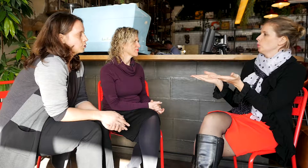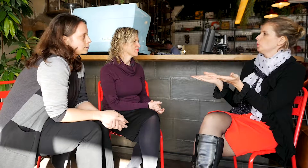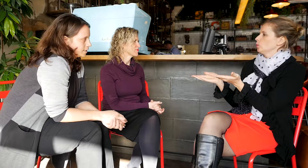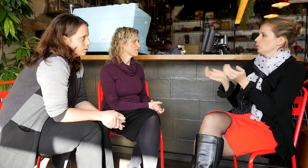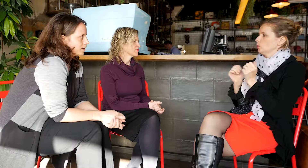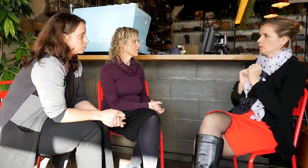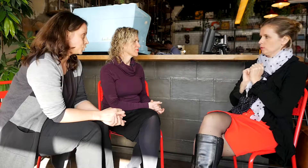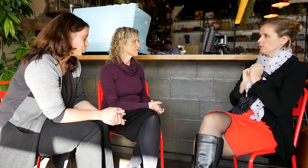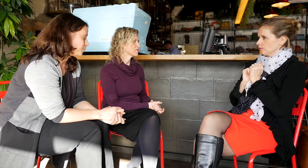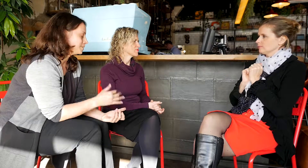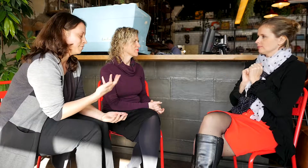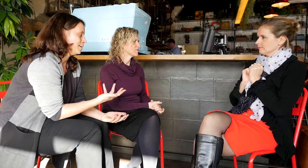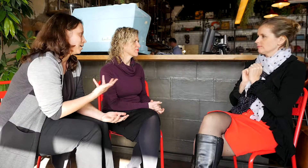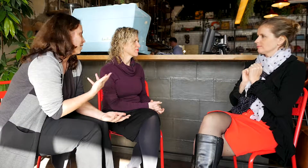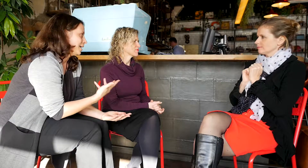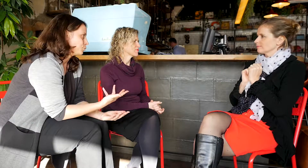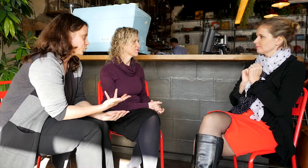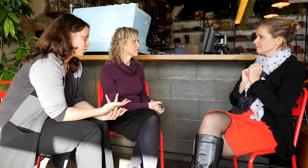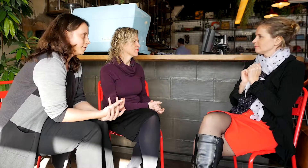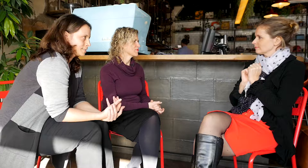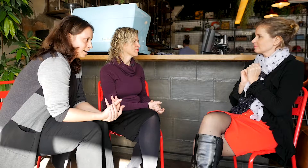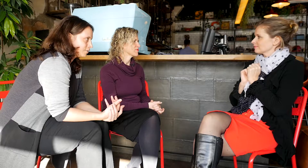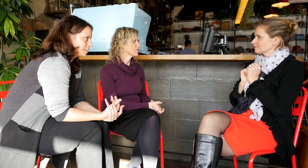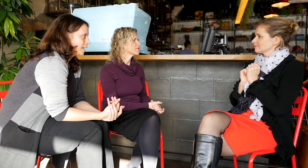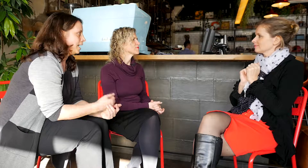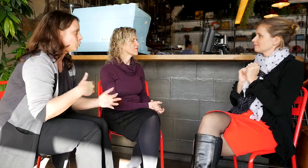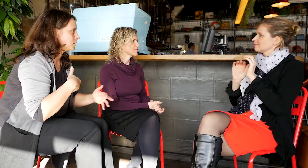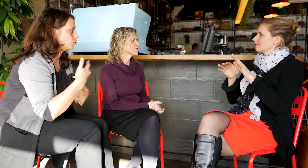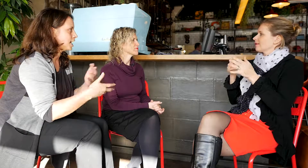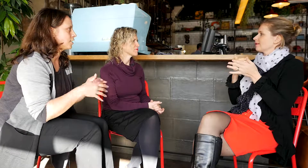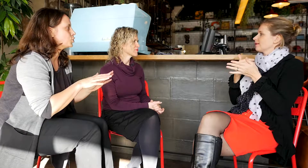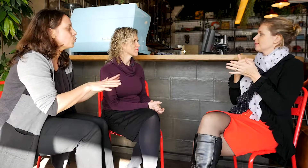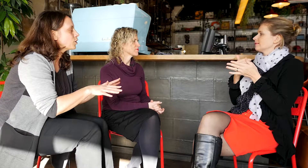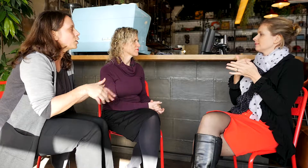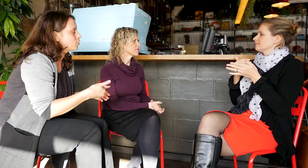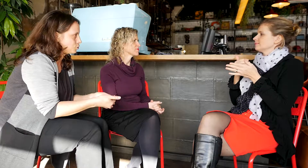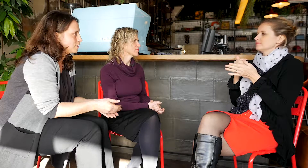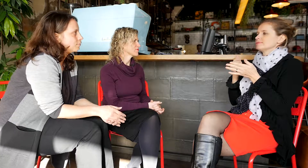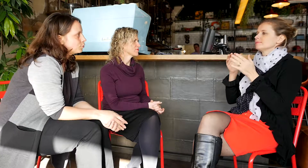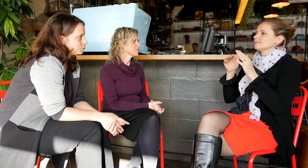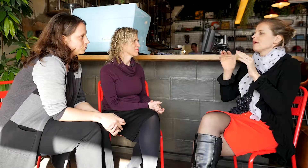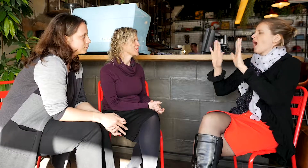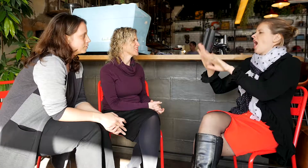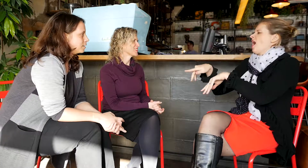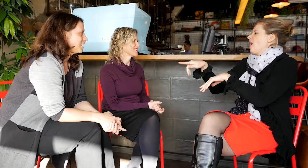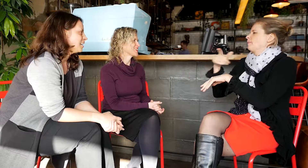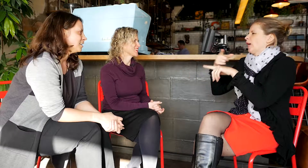so hearing people assume that deaf people are unable to do for themselves, and often will take over, don't worry, I'll do that for you.